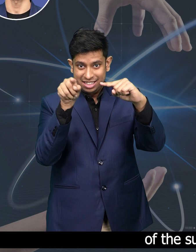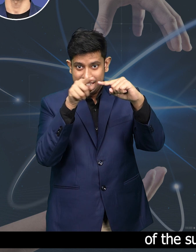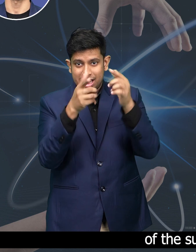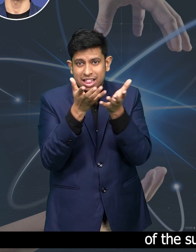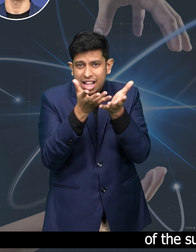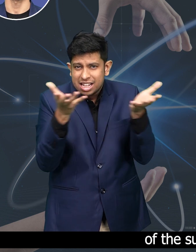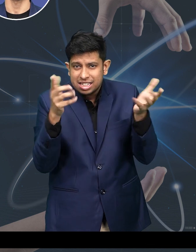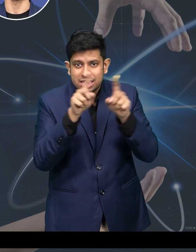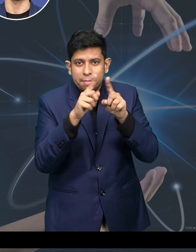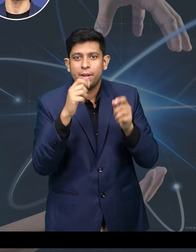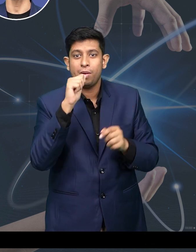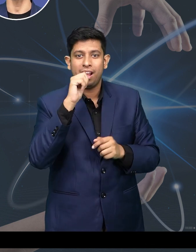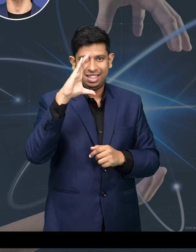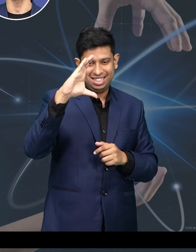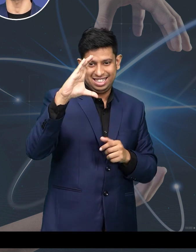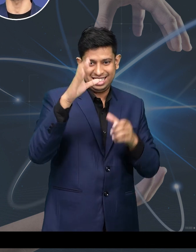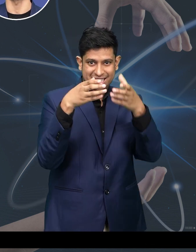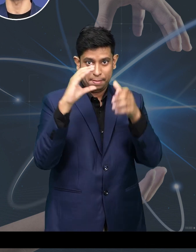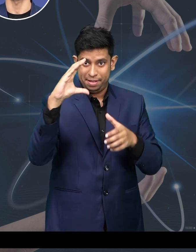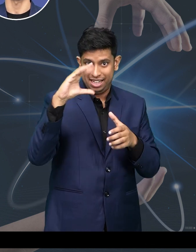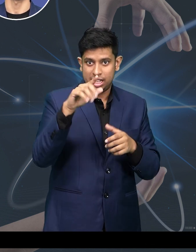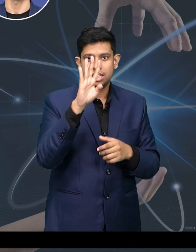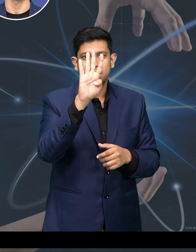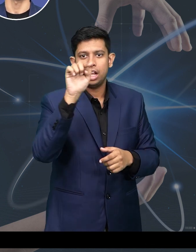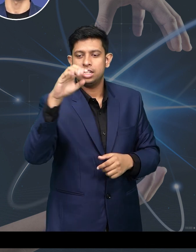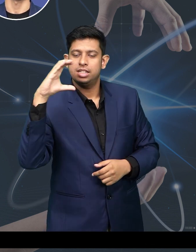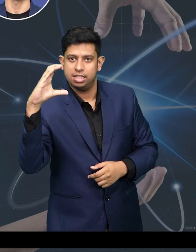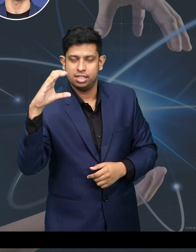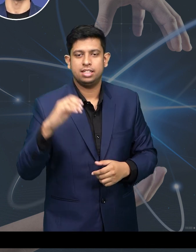of water at 4 degrees centigrade.